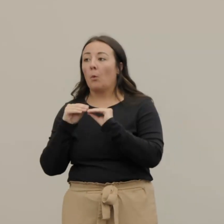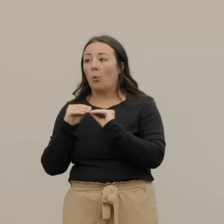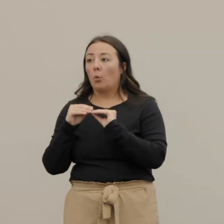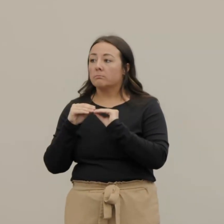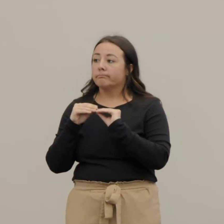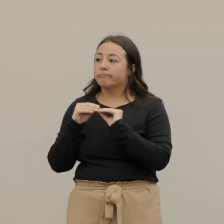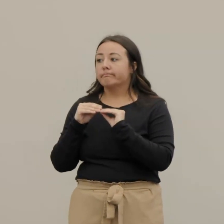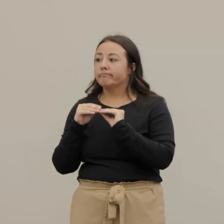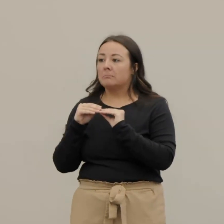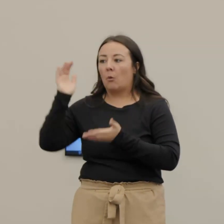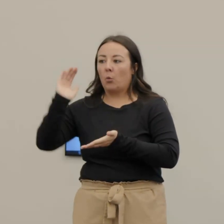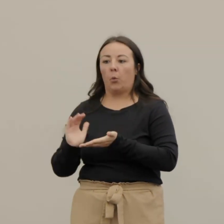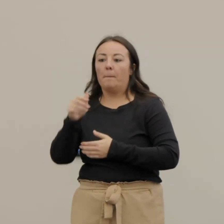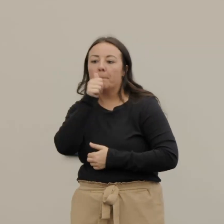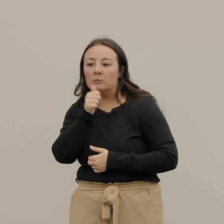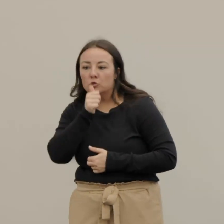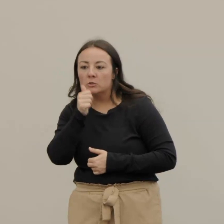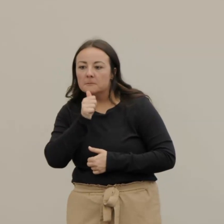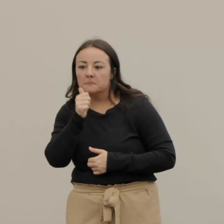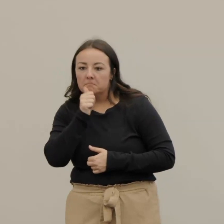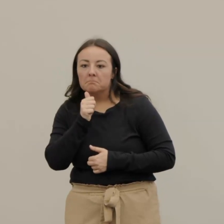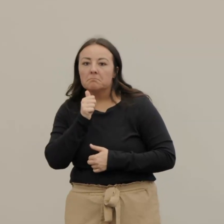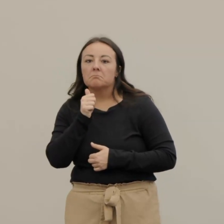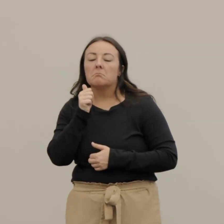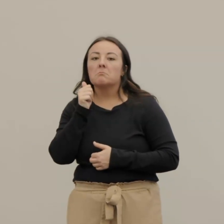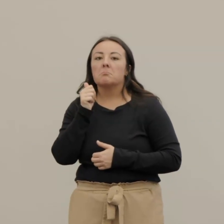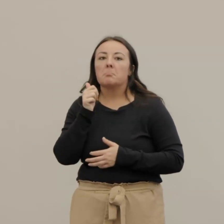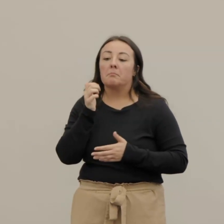and they may have a shorter attention span.